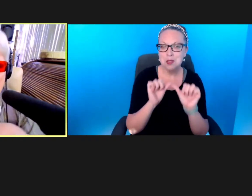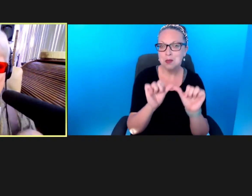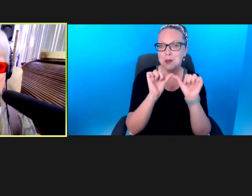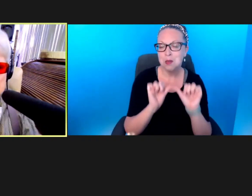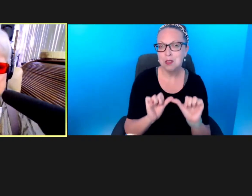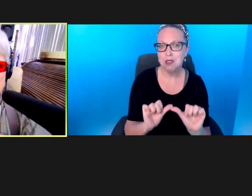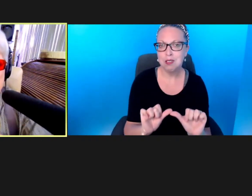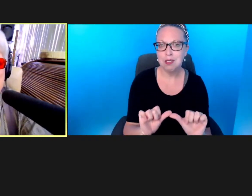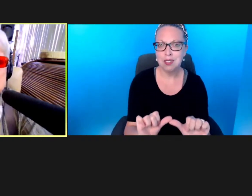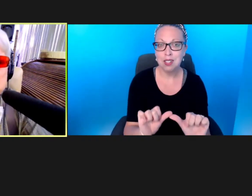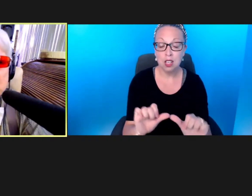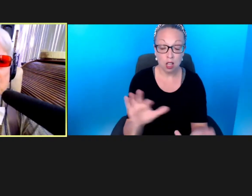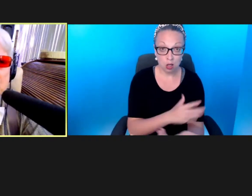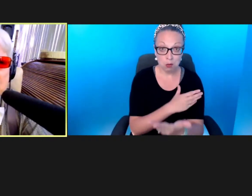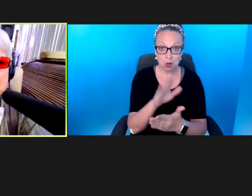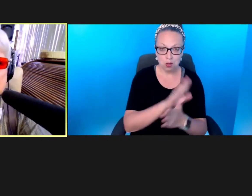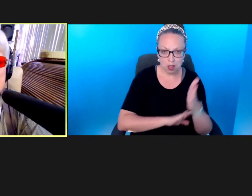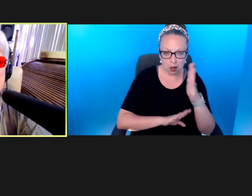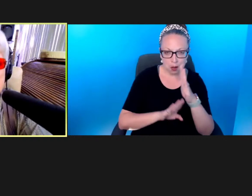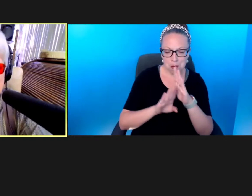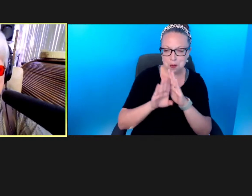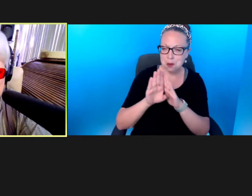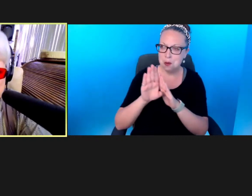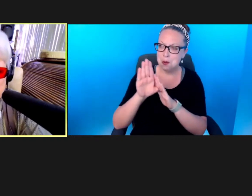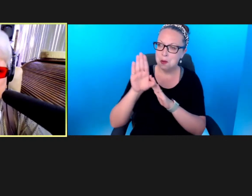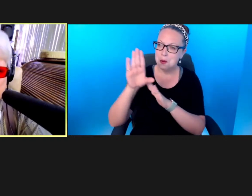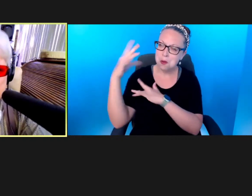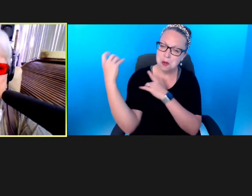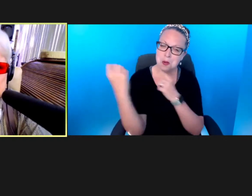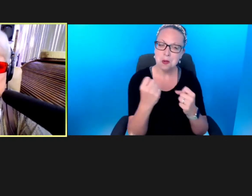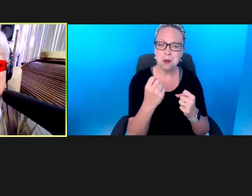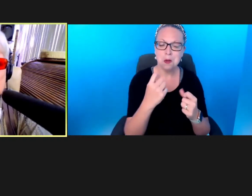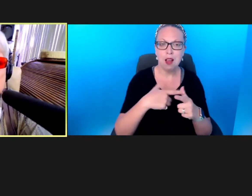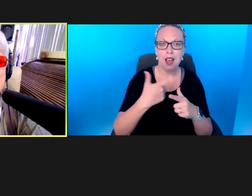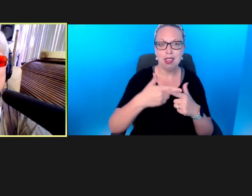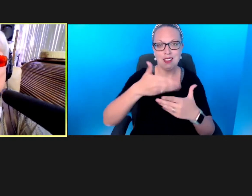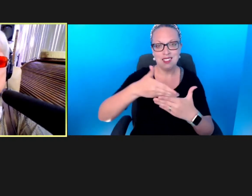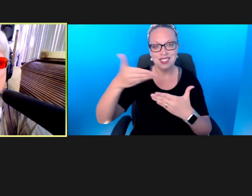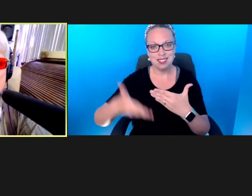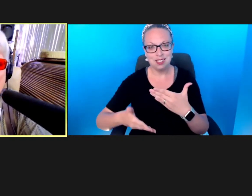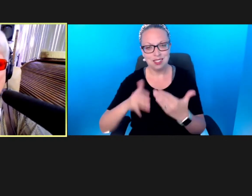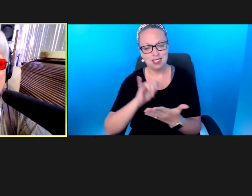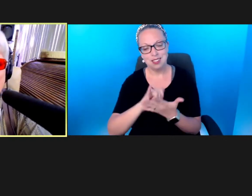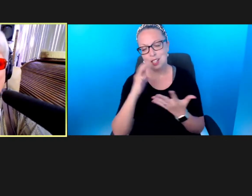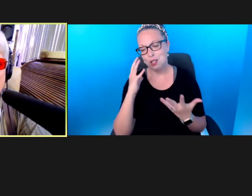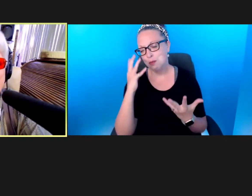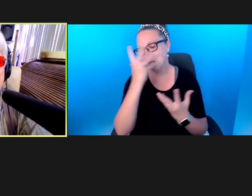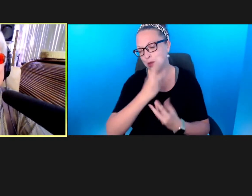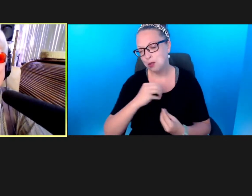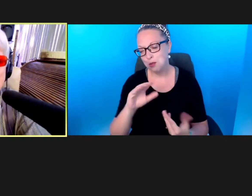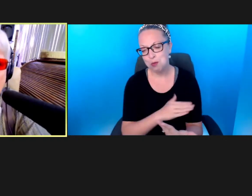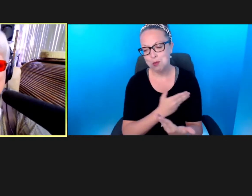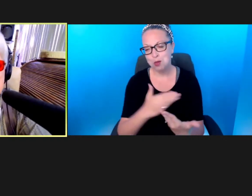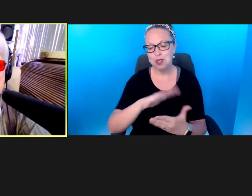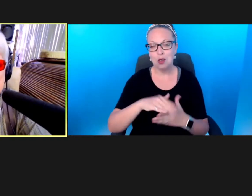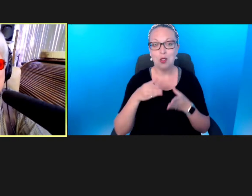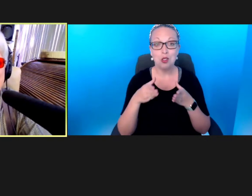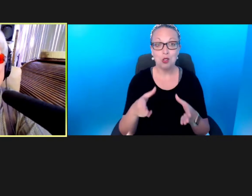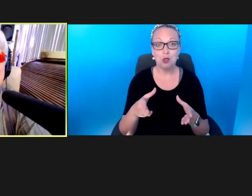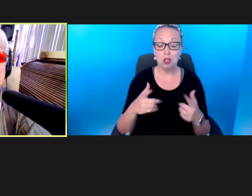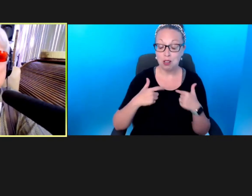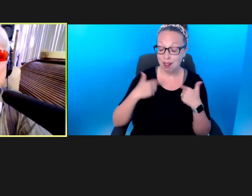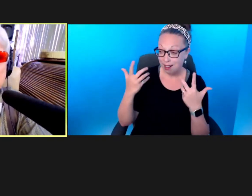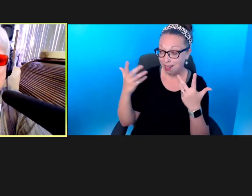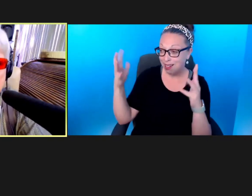it climaxed, and sweetly it did end, this concerto on the sidewalk. I clapped.